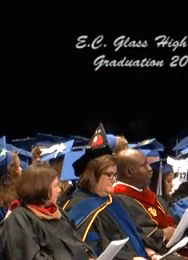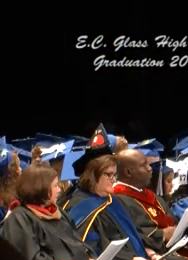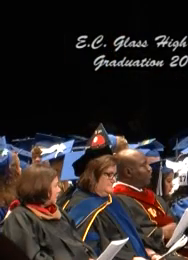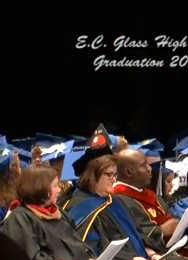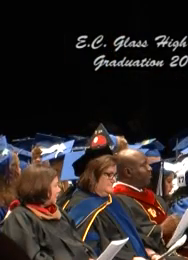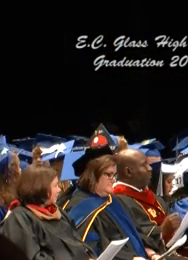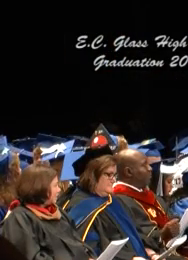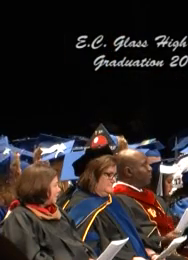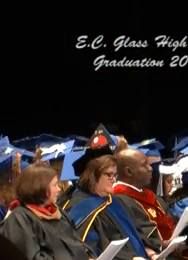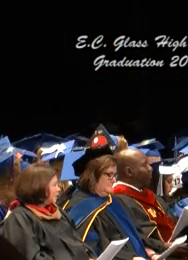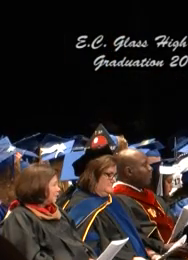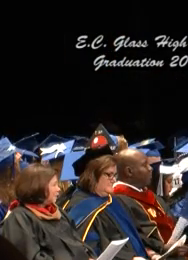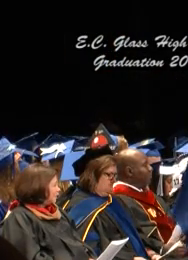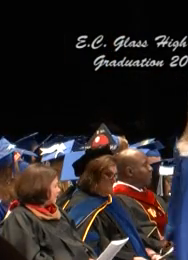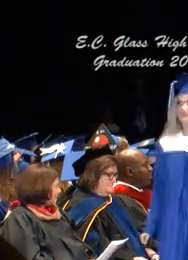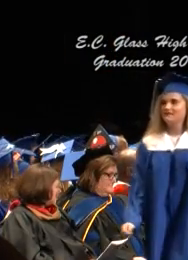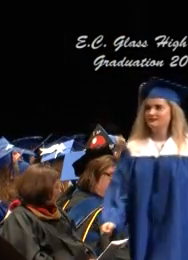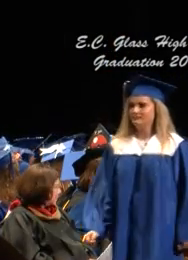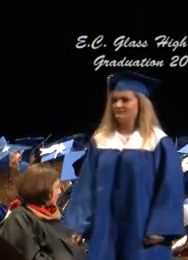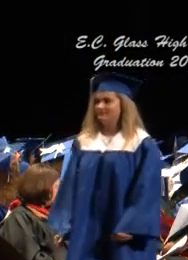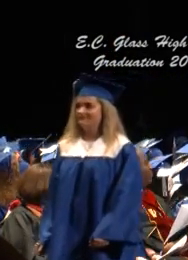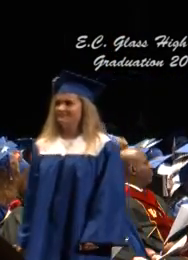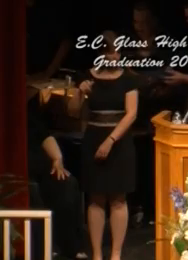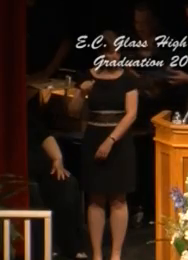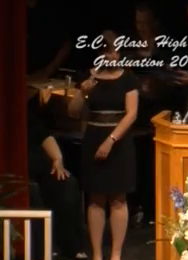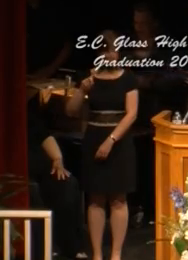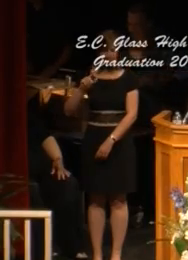Graham William Paget.